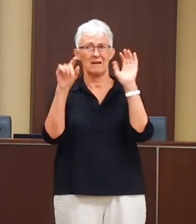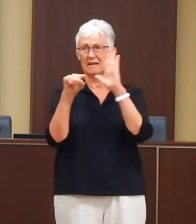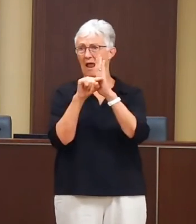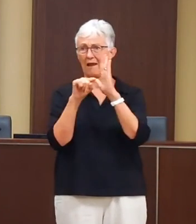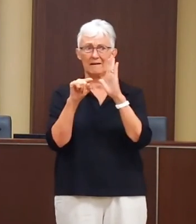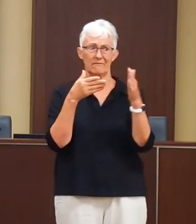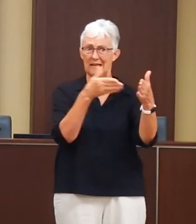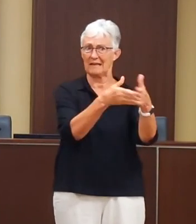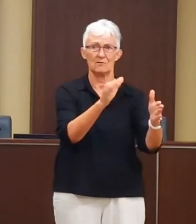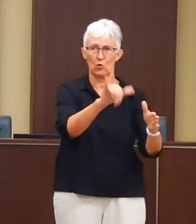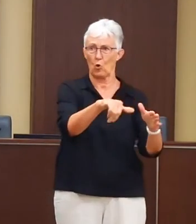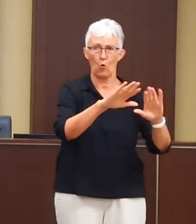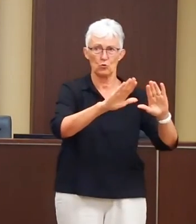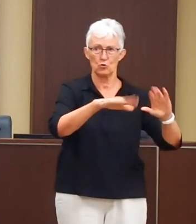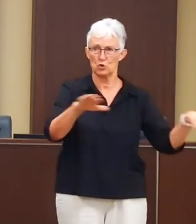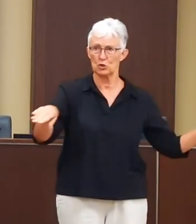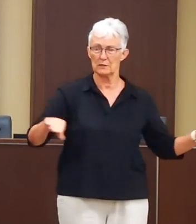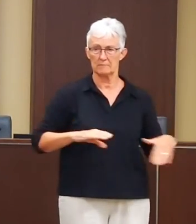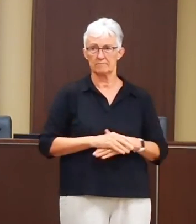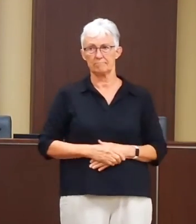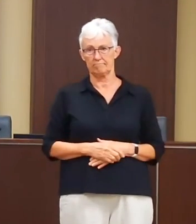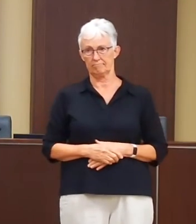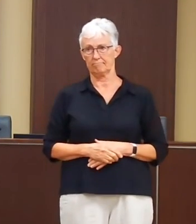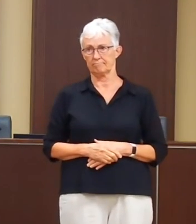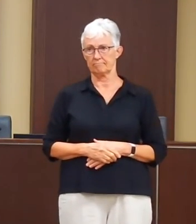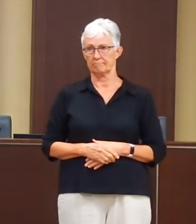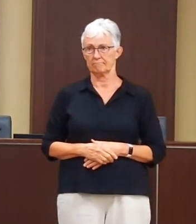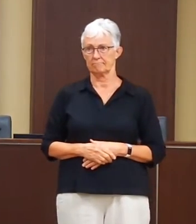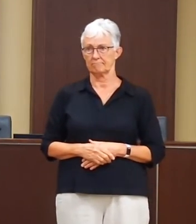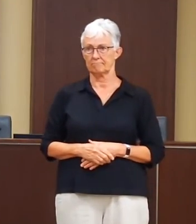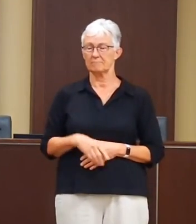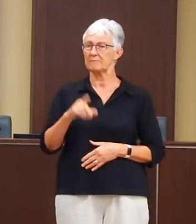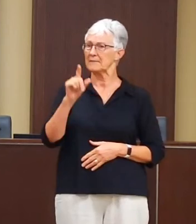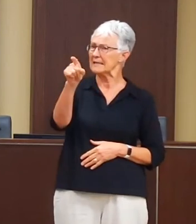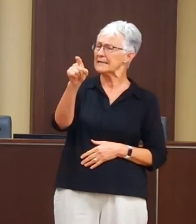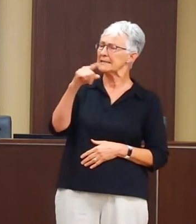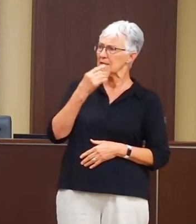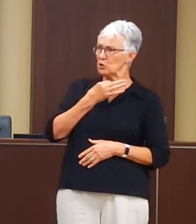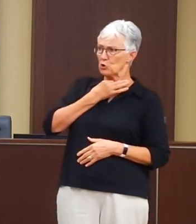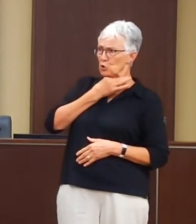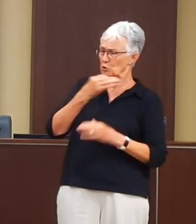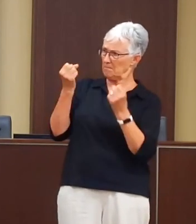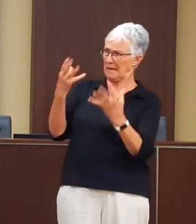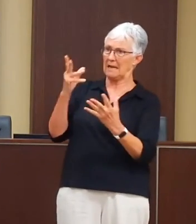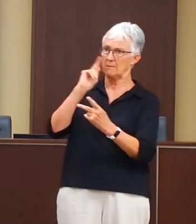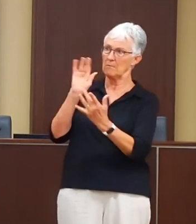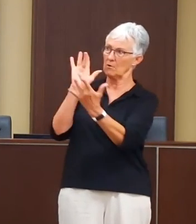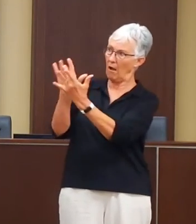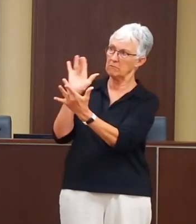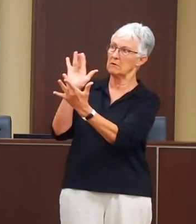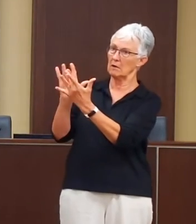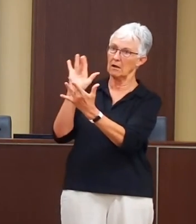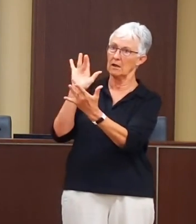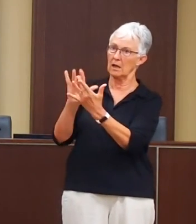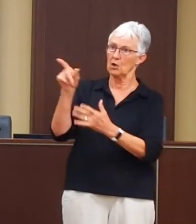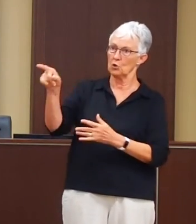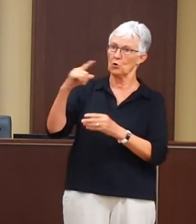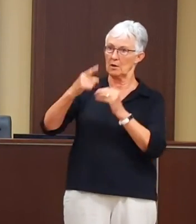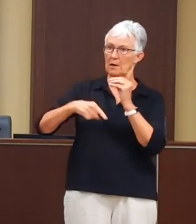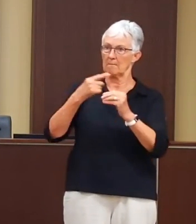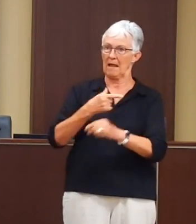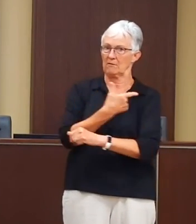Now, as you said that you guys had a ton of people reaching out about what was going to happen with the vaccines. How did you guys kind of come up with